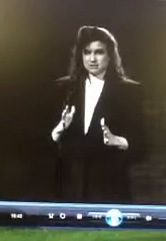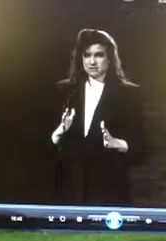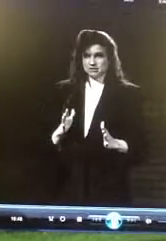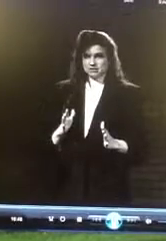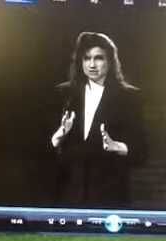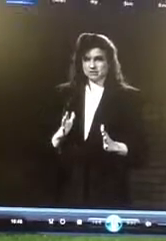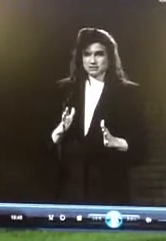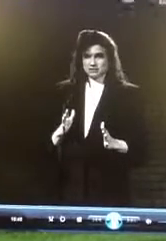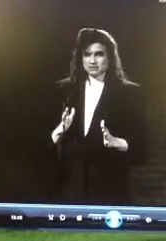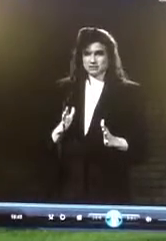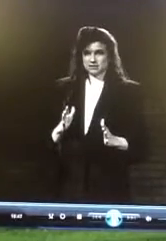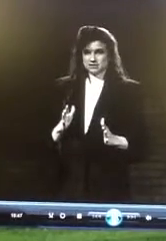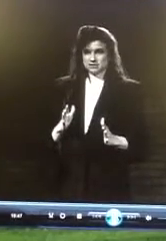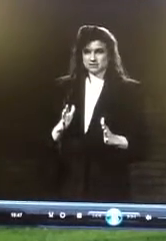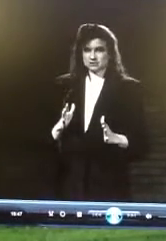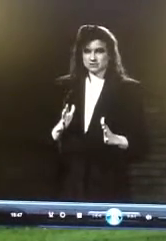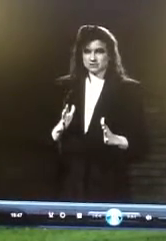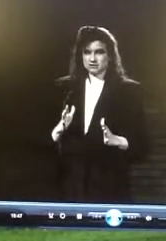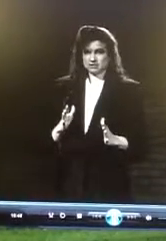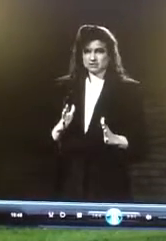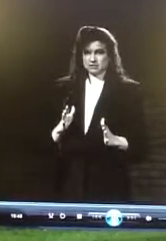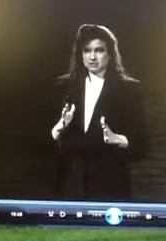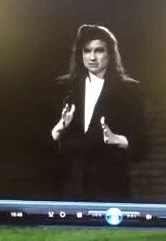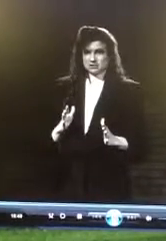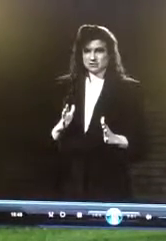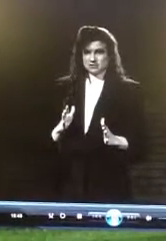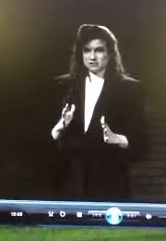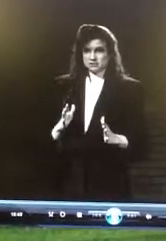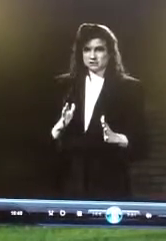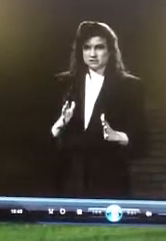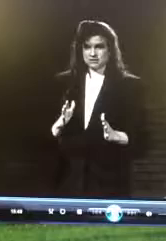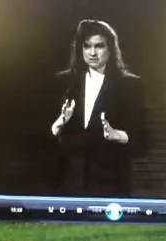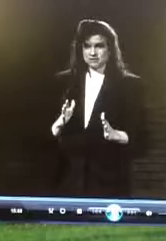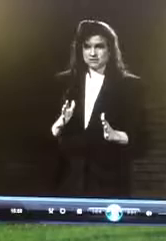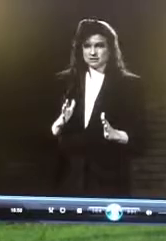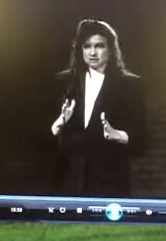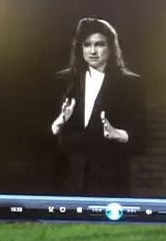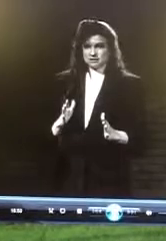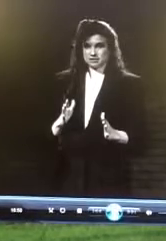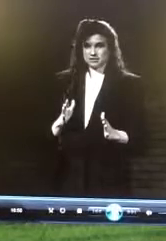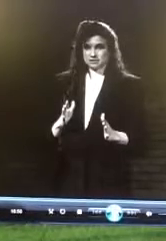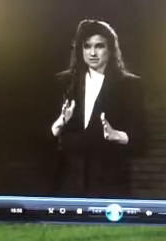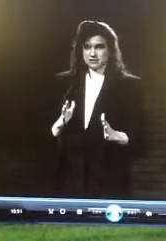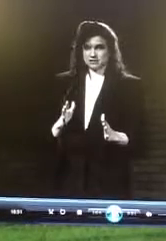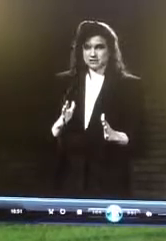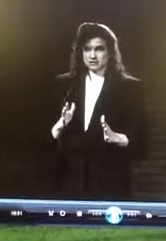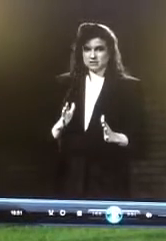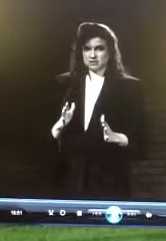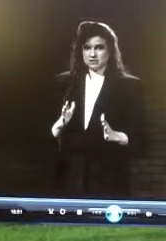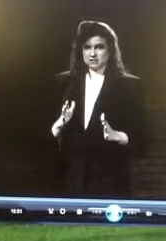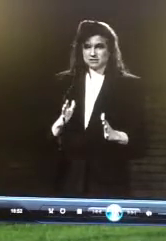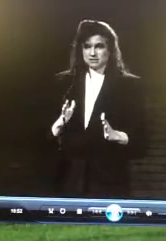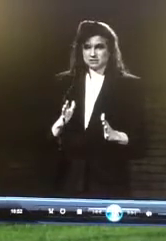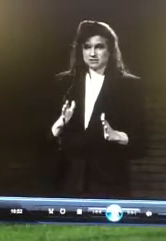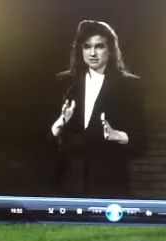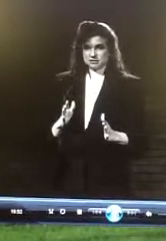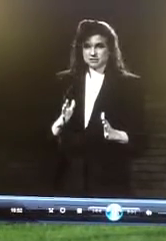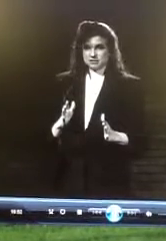But what if you need an interpreter and your boss says that you can't have one? The only way that your boss can